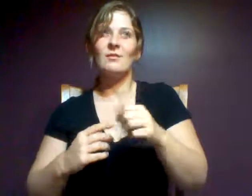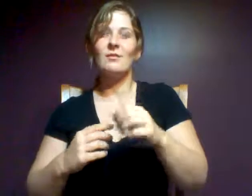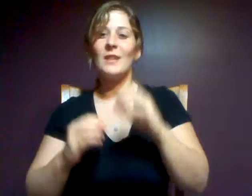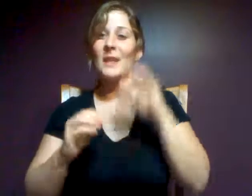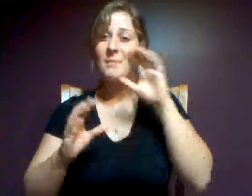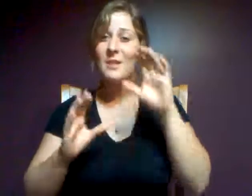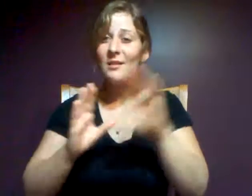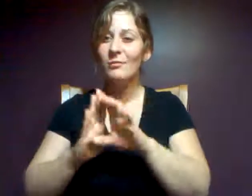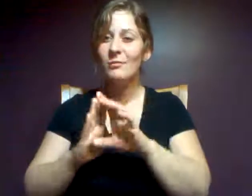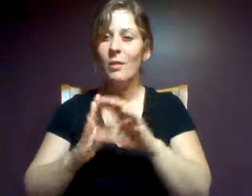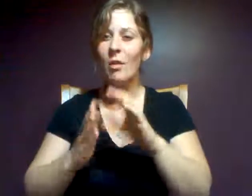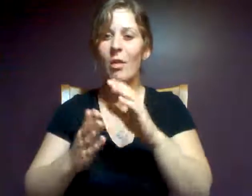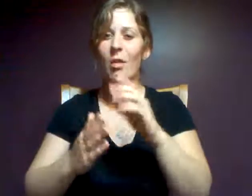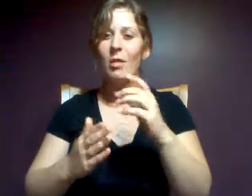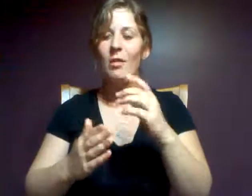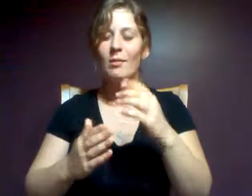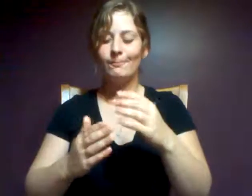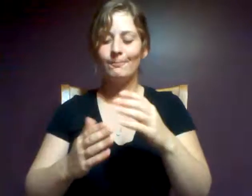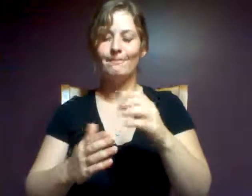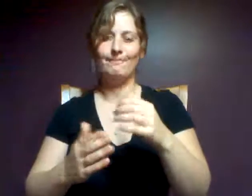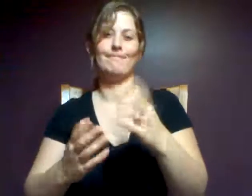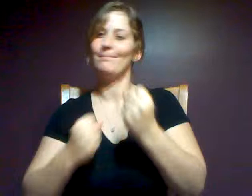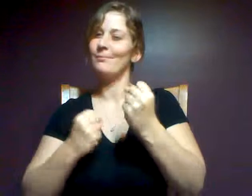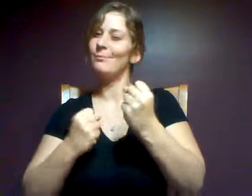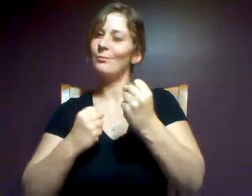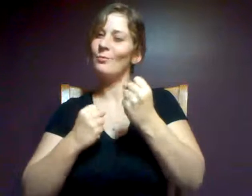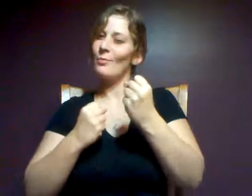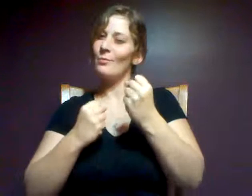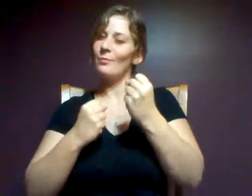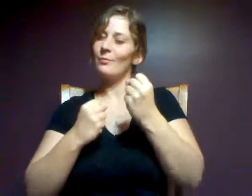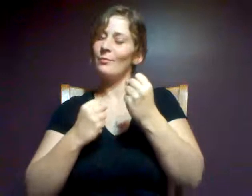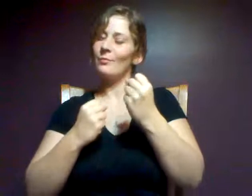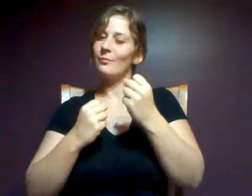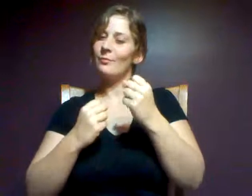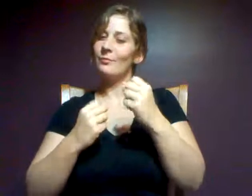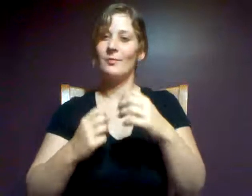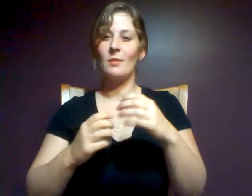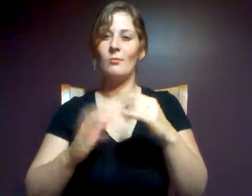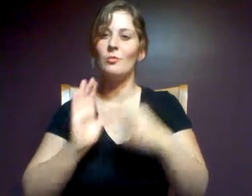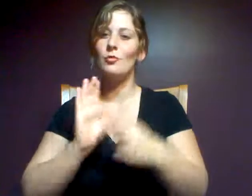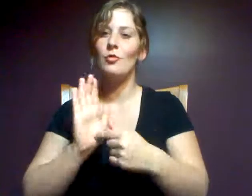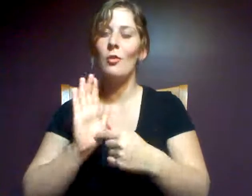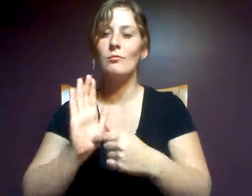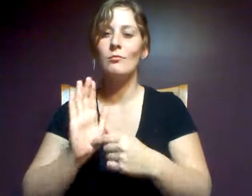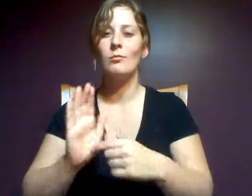is, we love them for who they are and what they do and how they make us